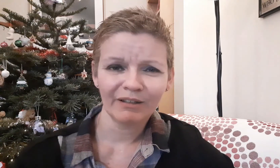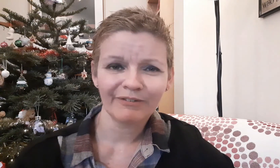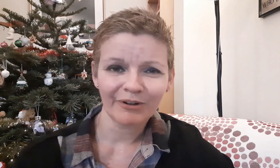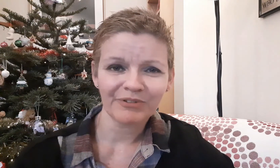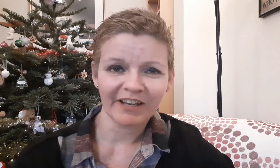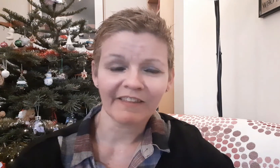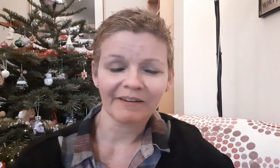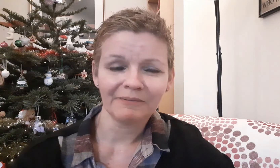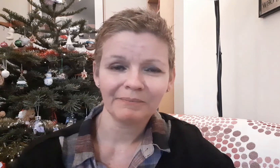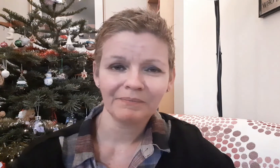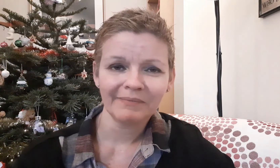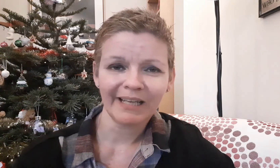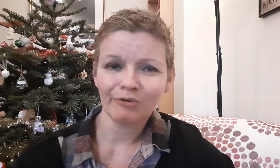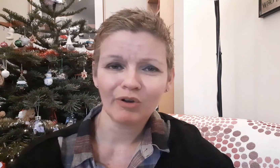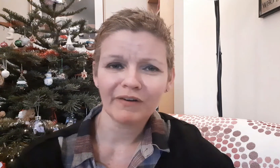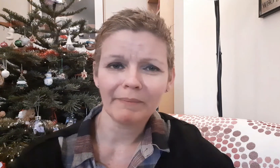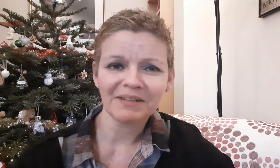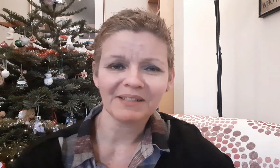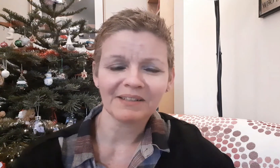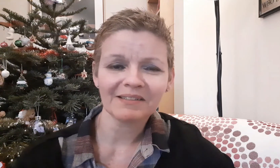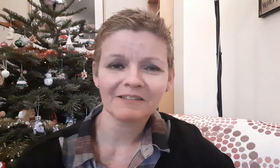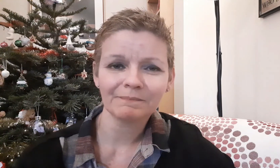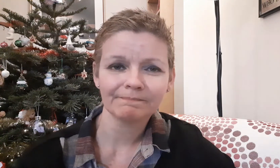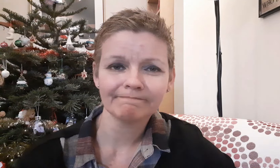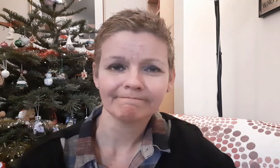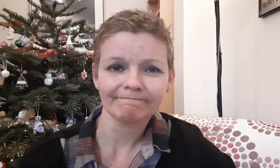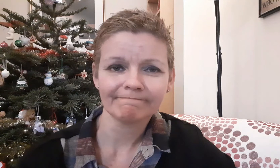God together in all of our messiness.